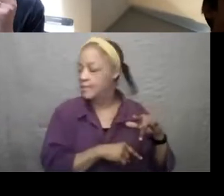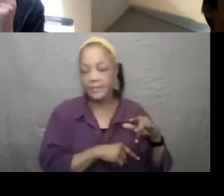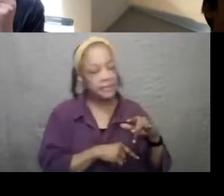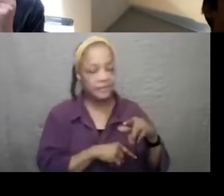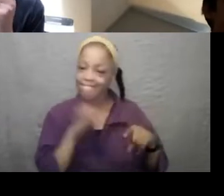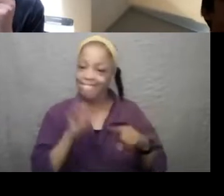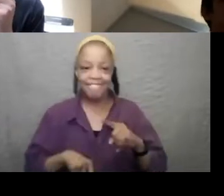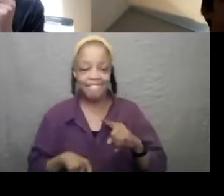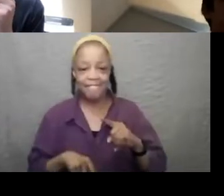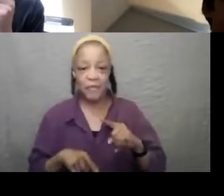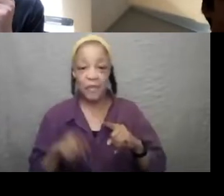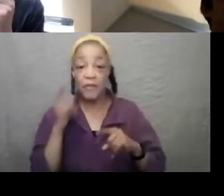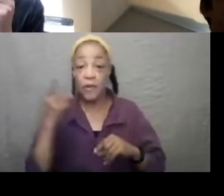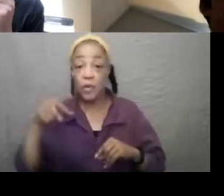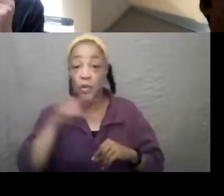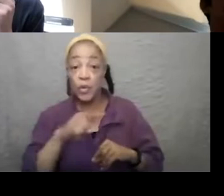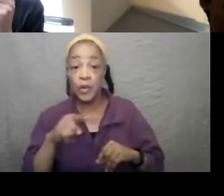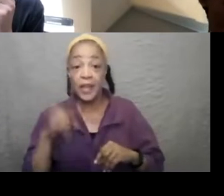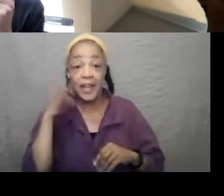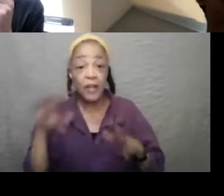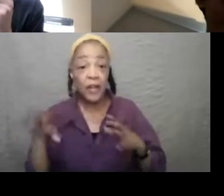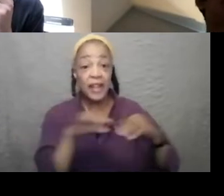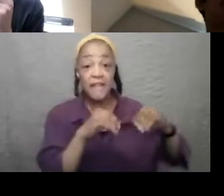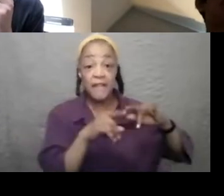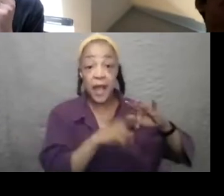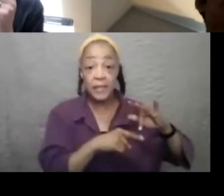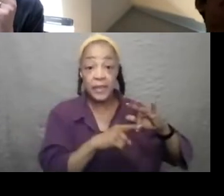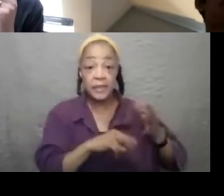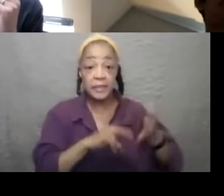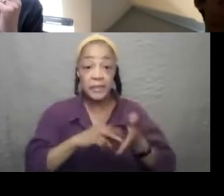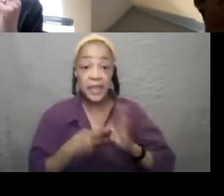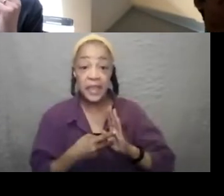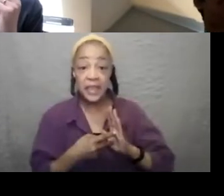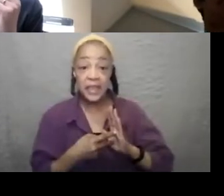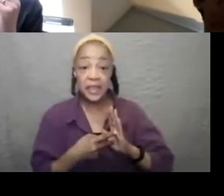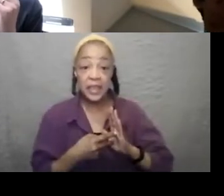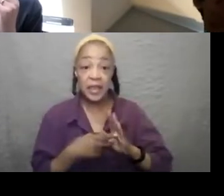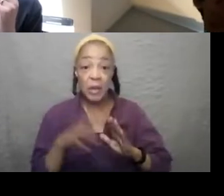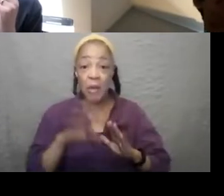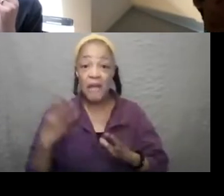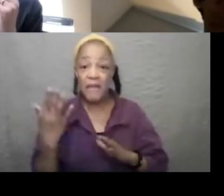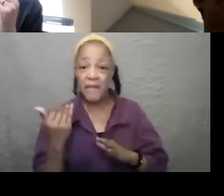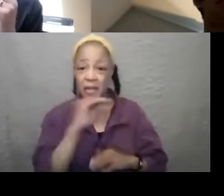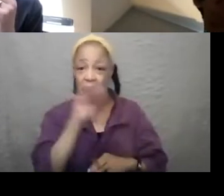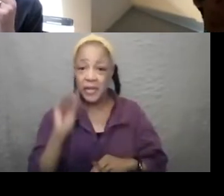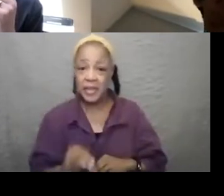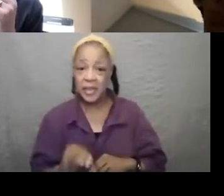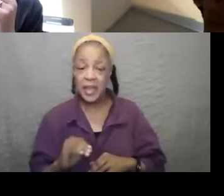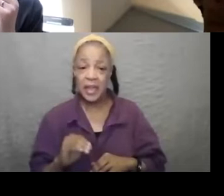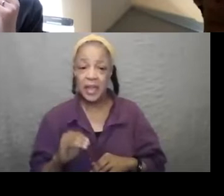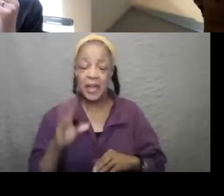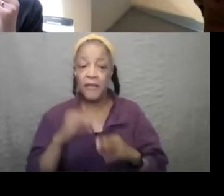For those of you that don't know, taking a leave of absence actually means you lose about 15% of your fees and